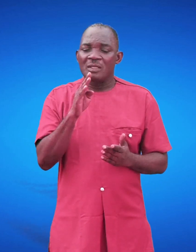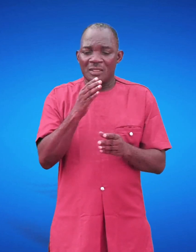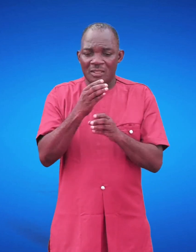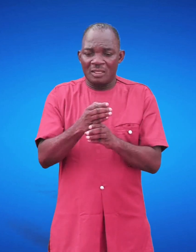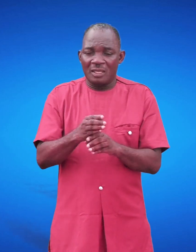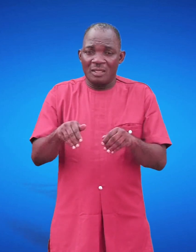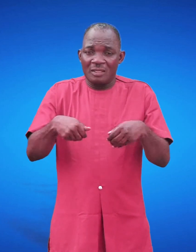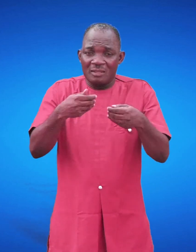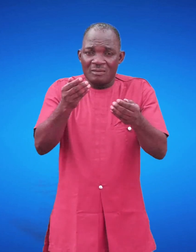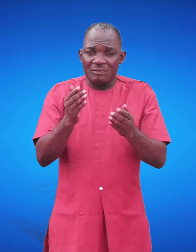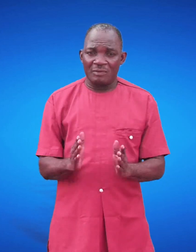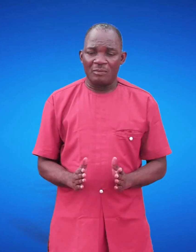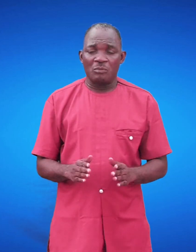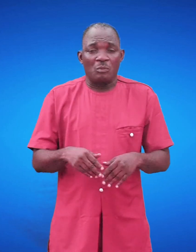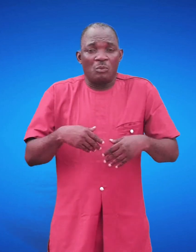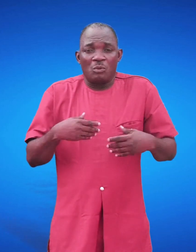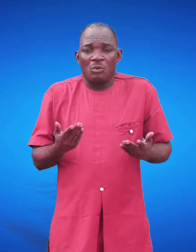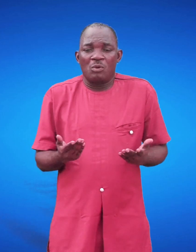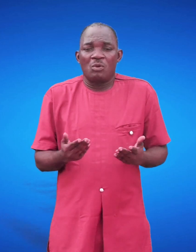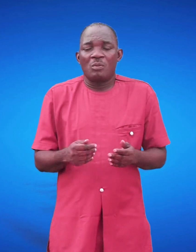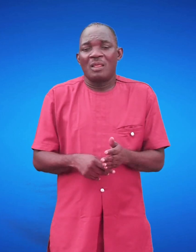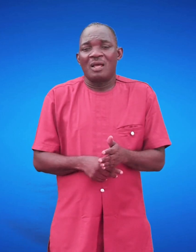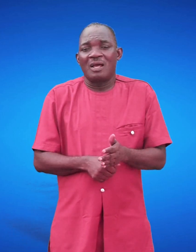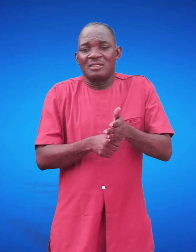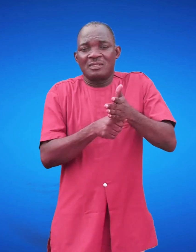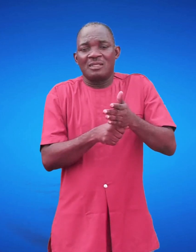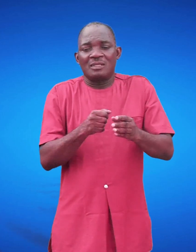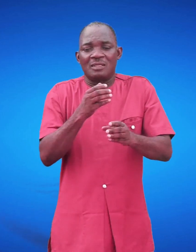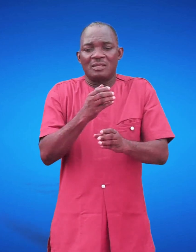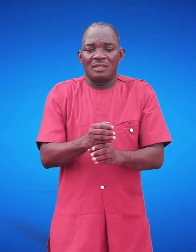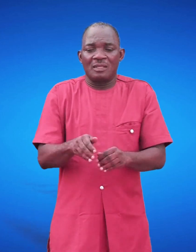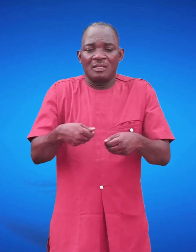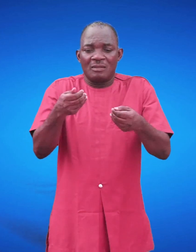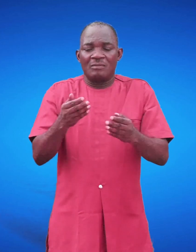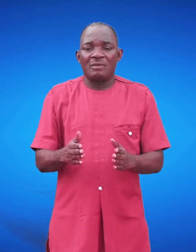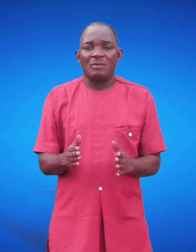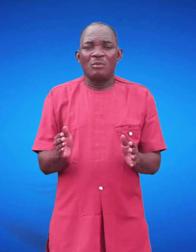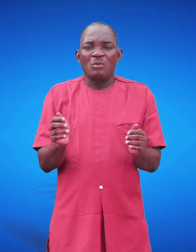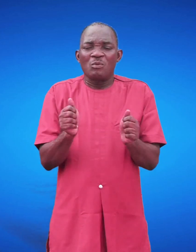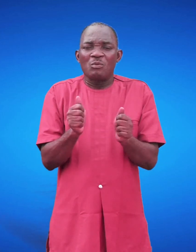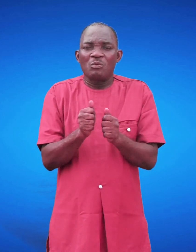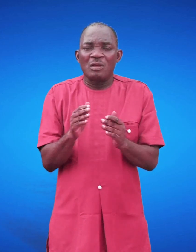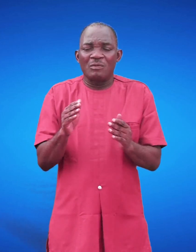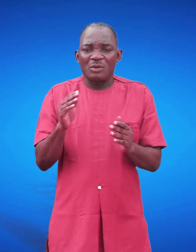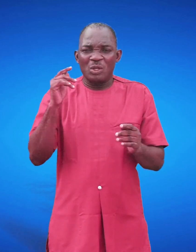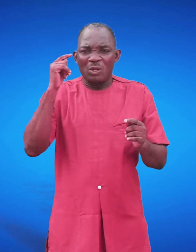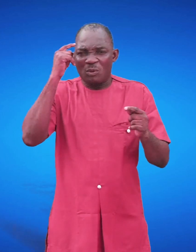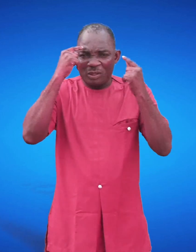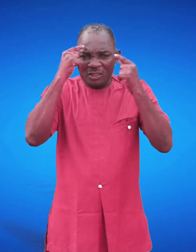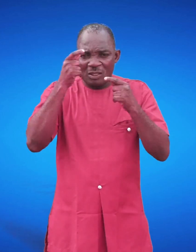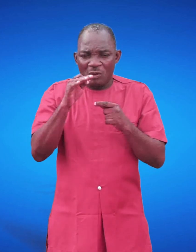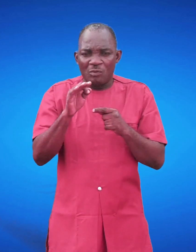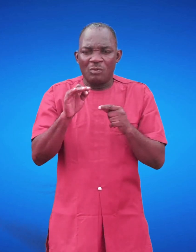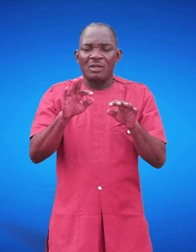caregiver or deputy caregiver with the consent of the household.